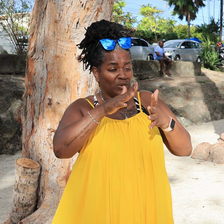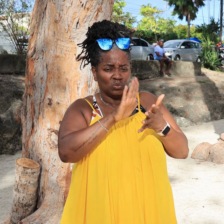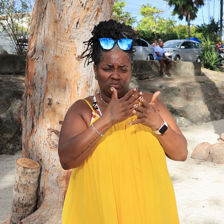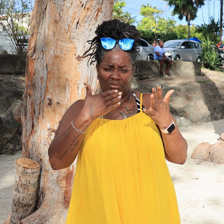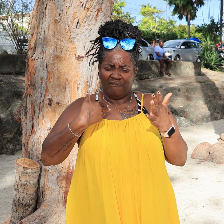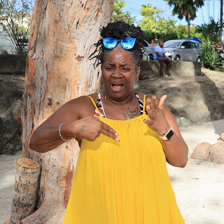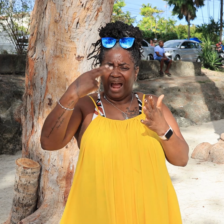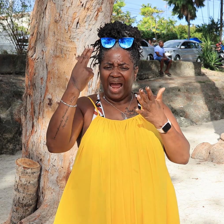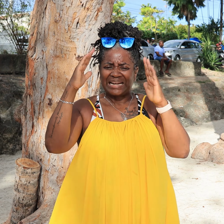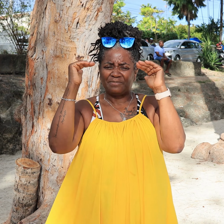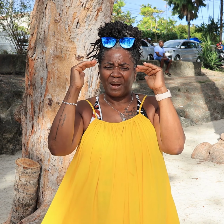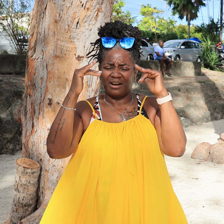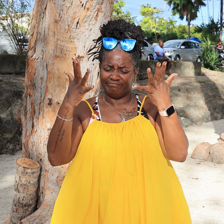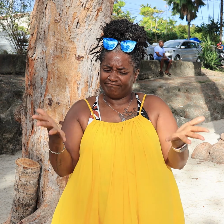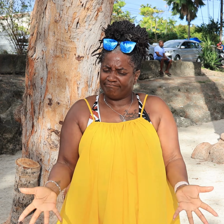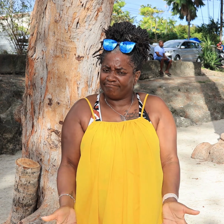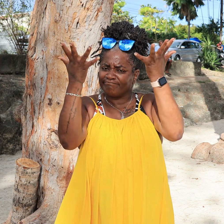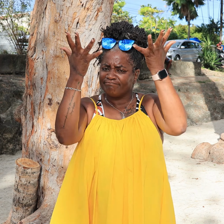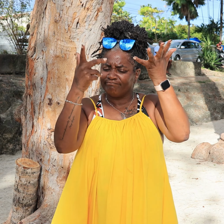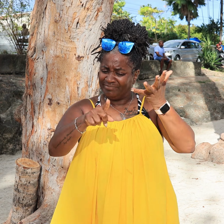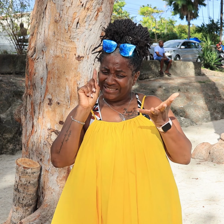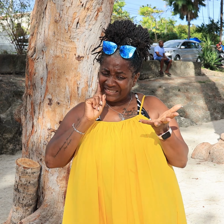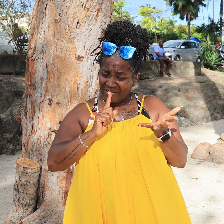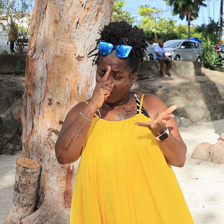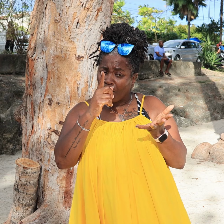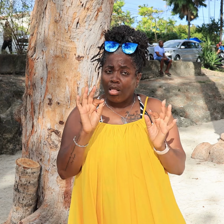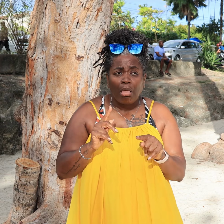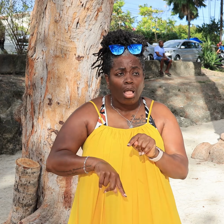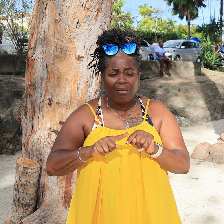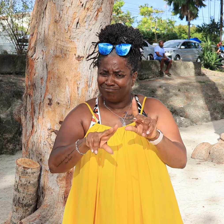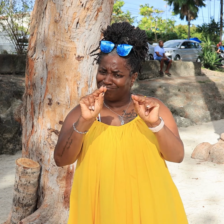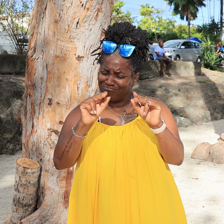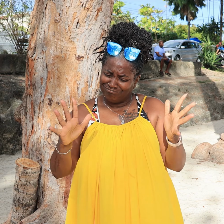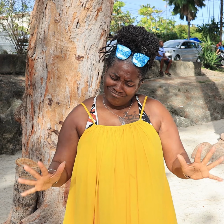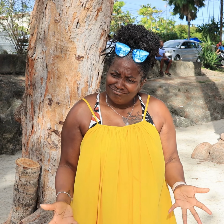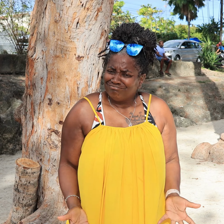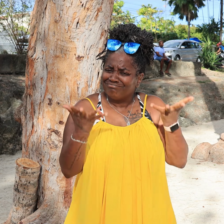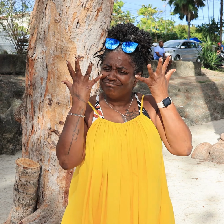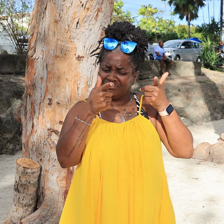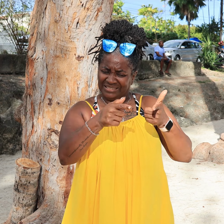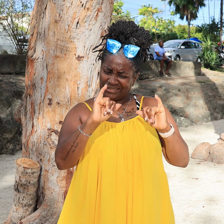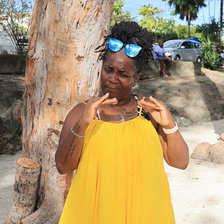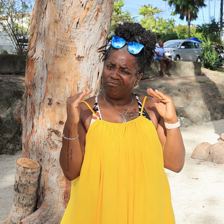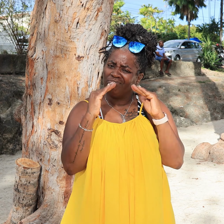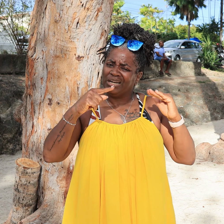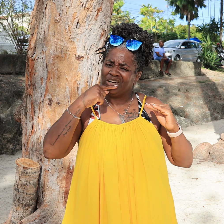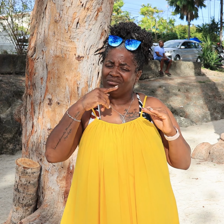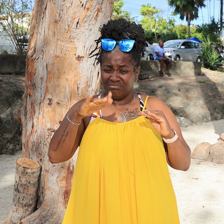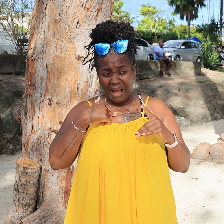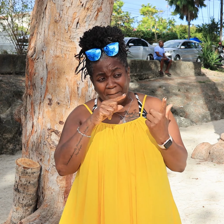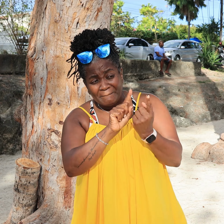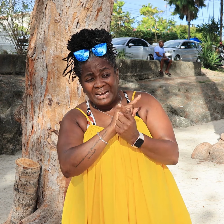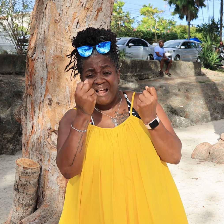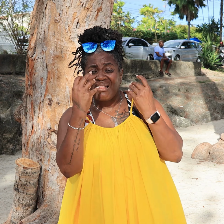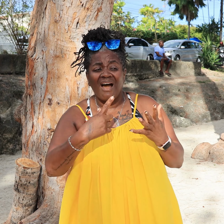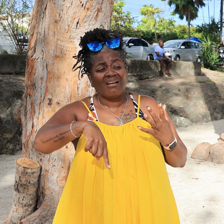school in America. They have higher expectations for the deaf. They don't say the deaf can't do this, they uplift them. They're just like hearing students.